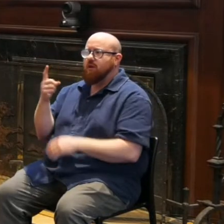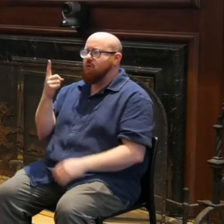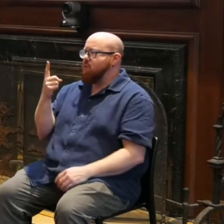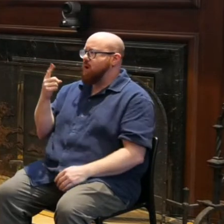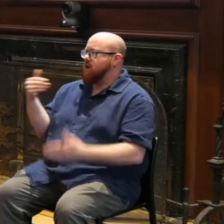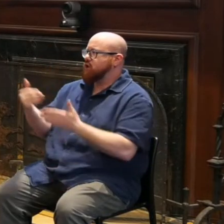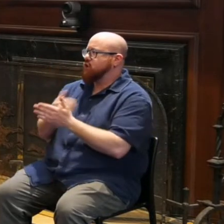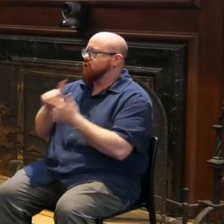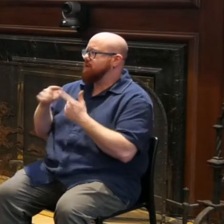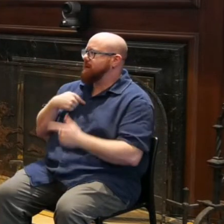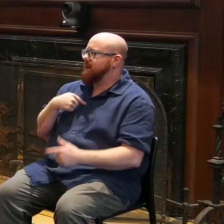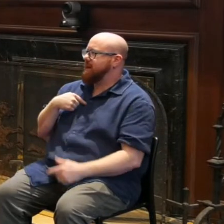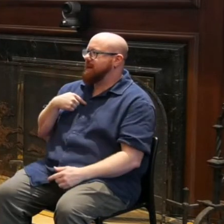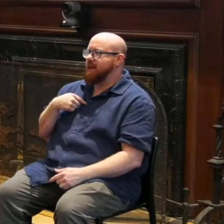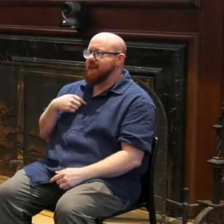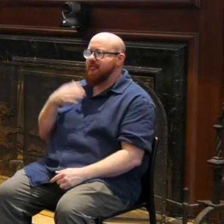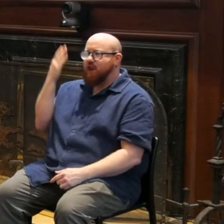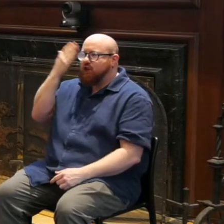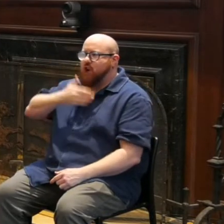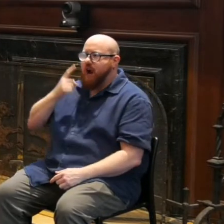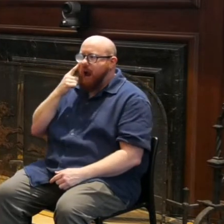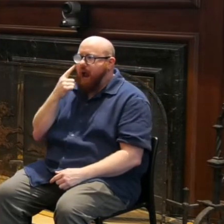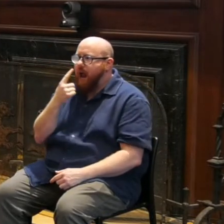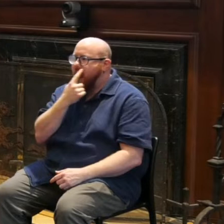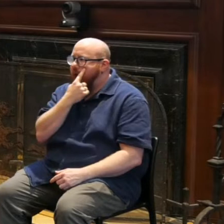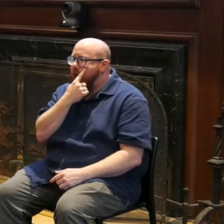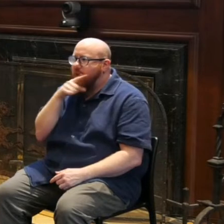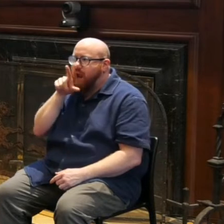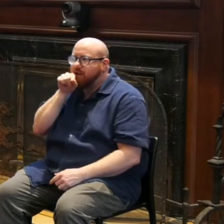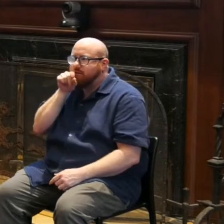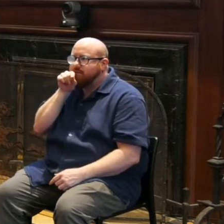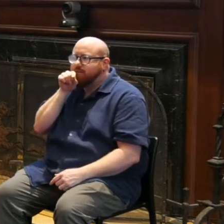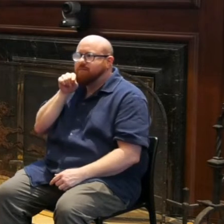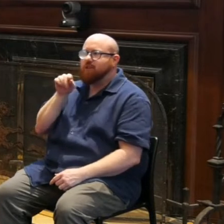junco. With her pink beak